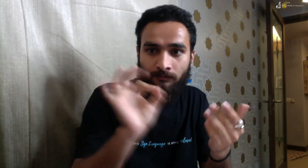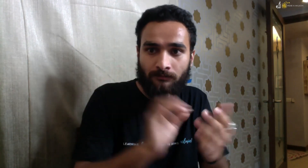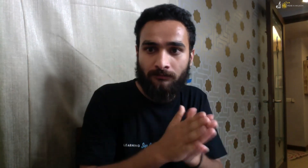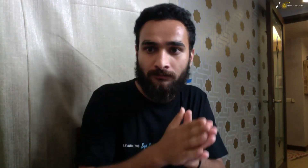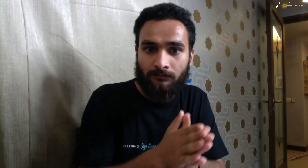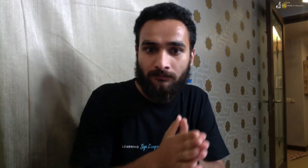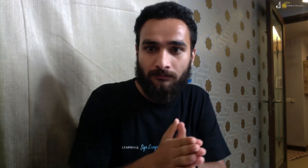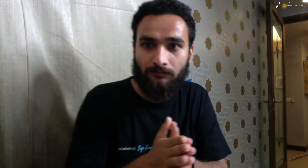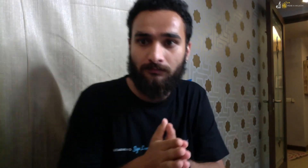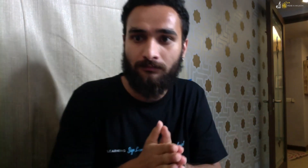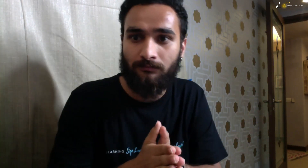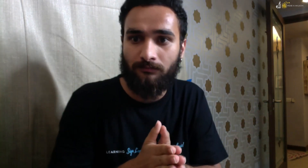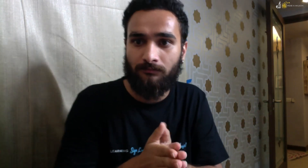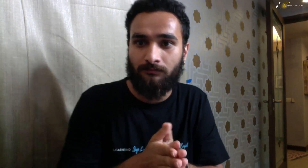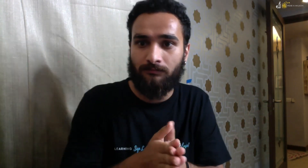Yeah, let's have it.